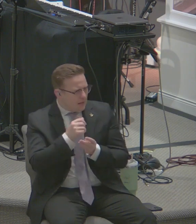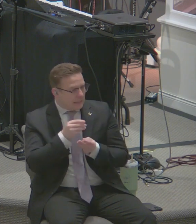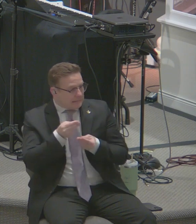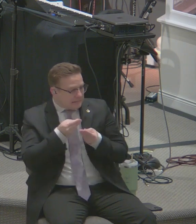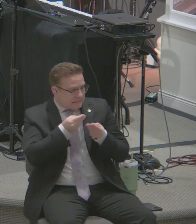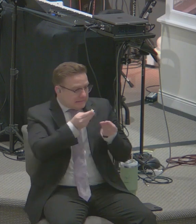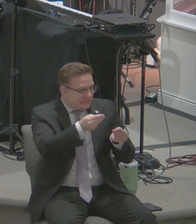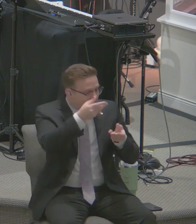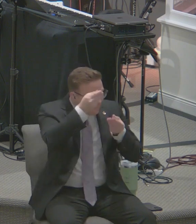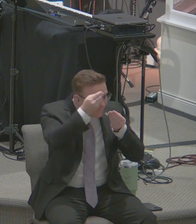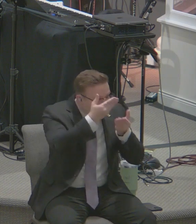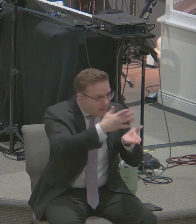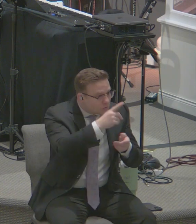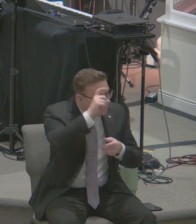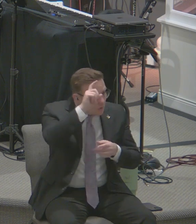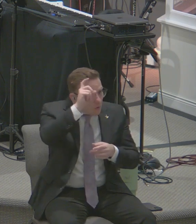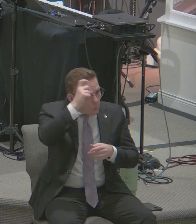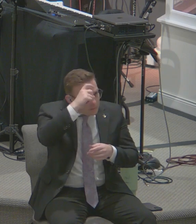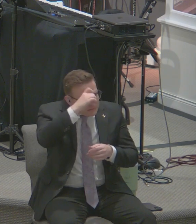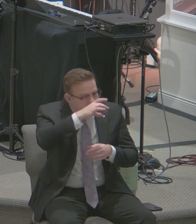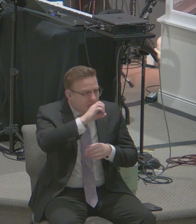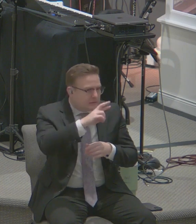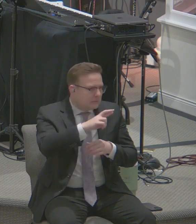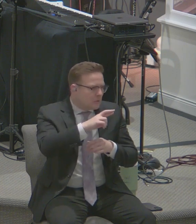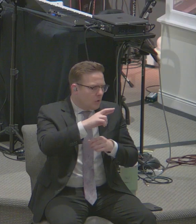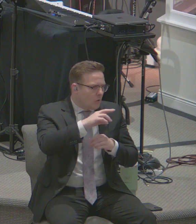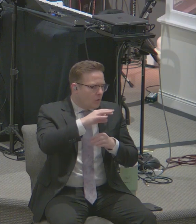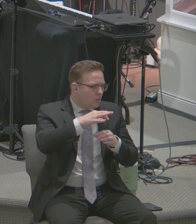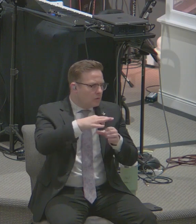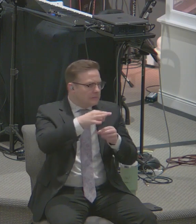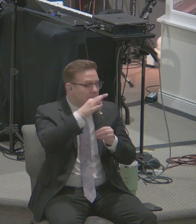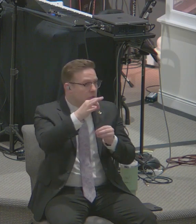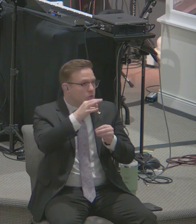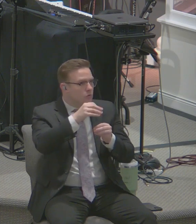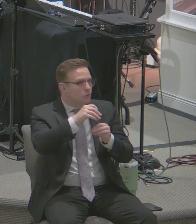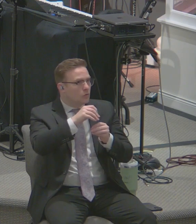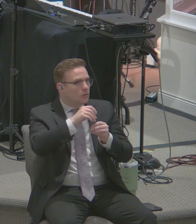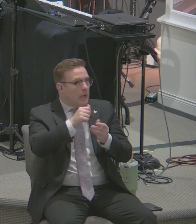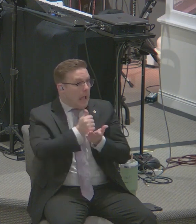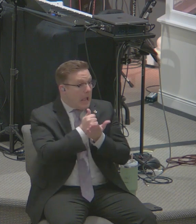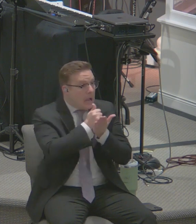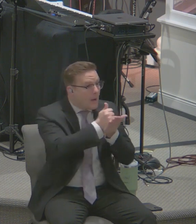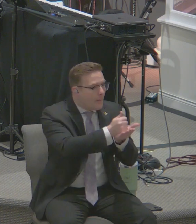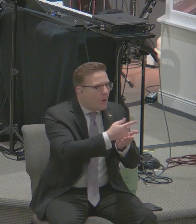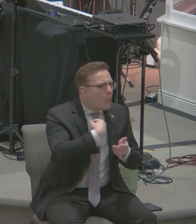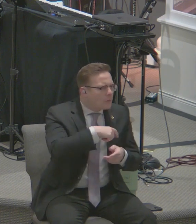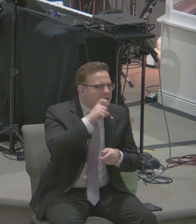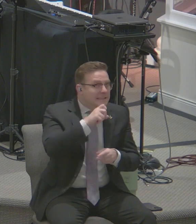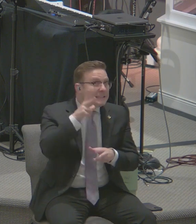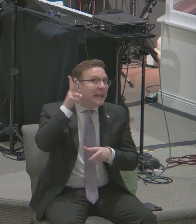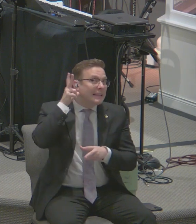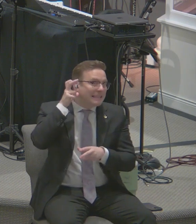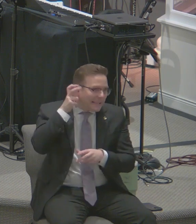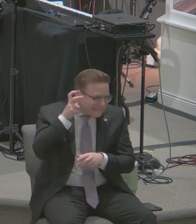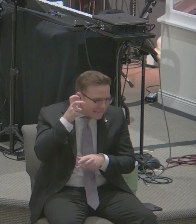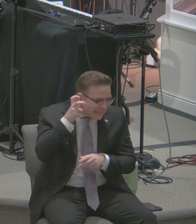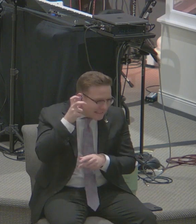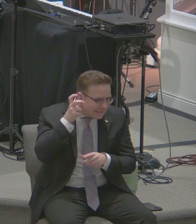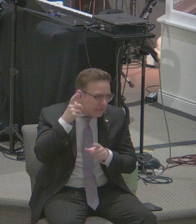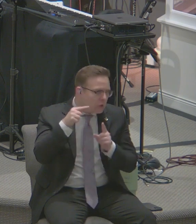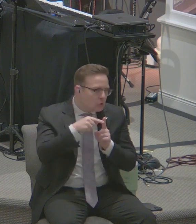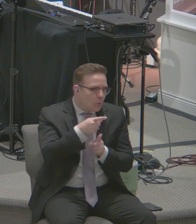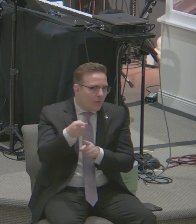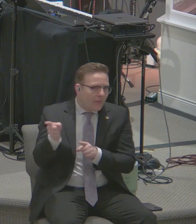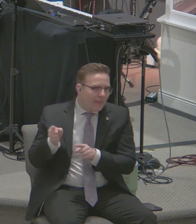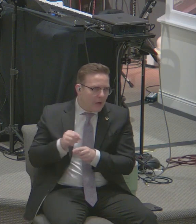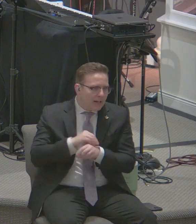I'm going to read it in the message. Be responsive to your pastoral leaders. Listen to their counsel.